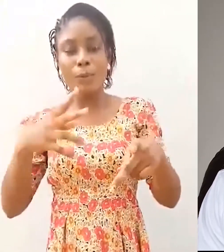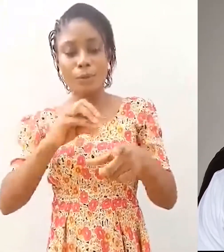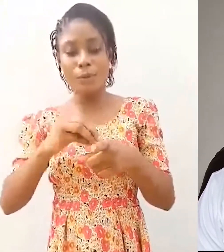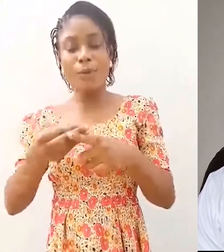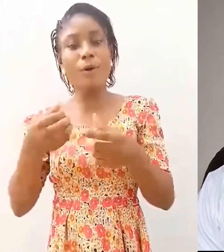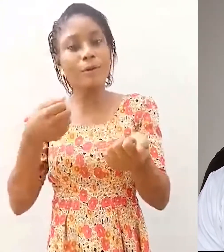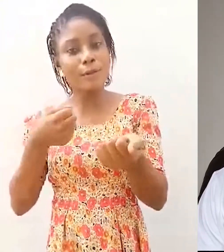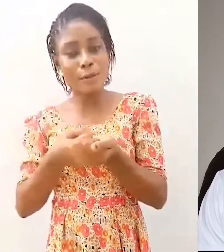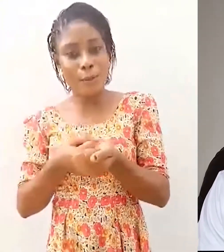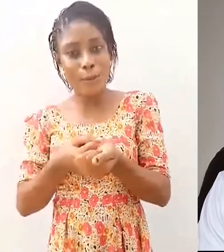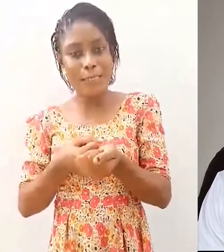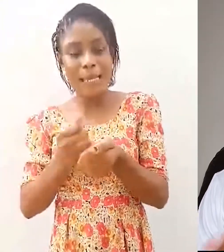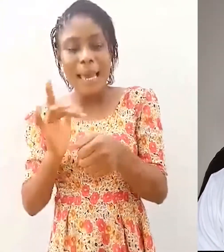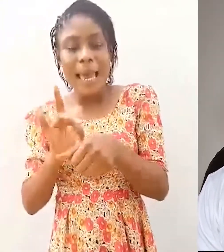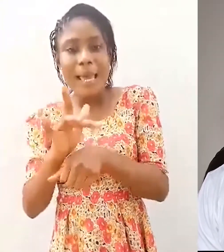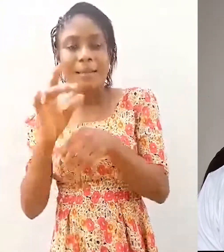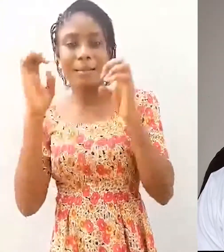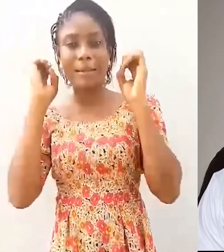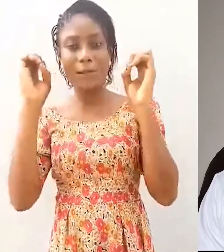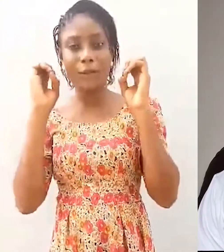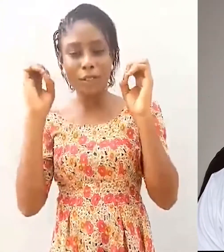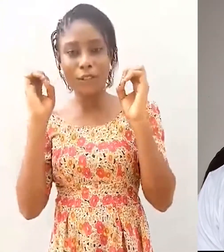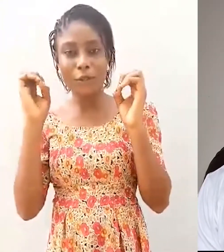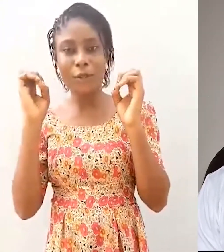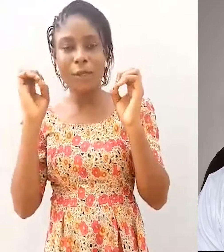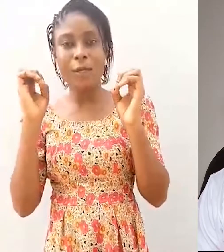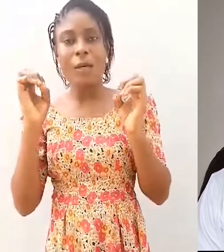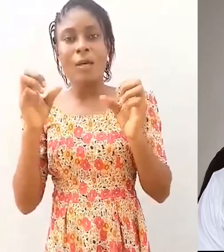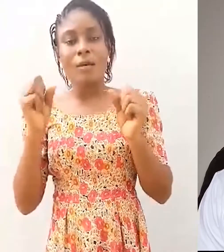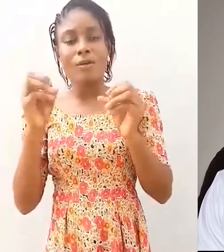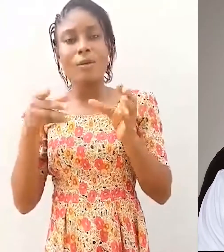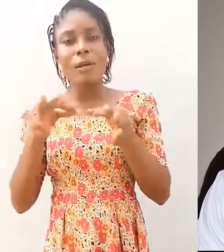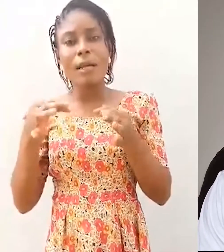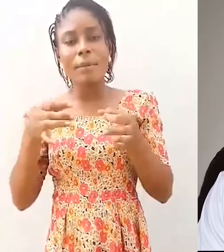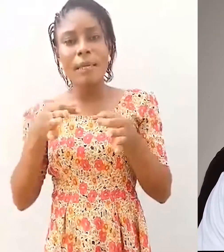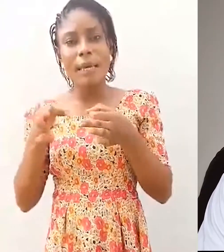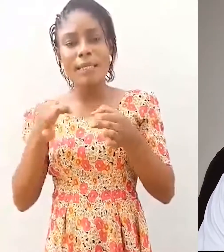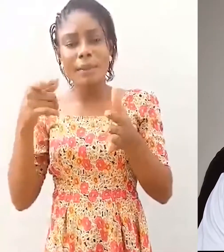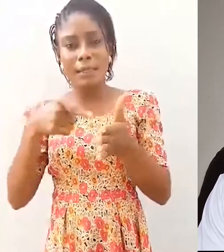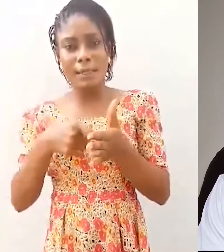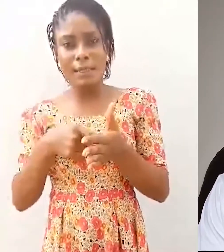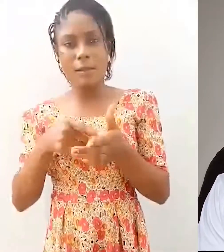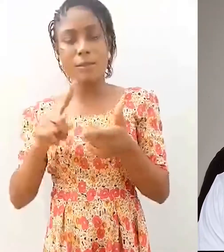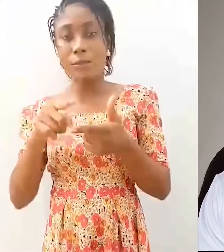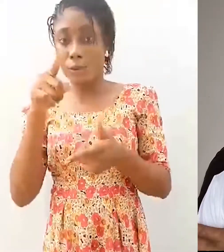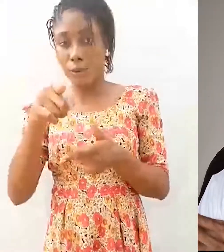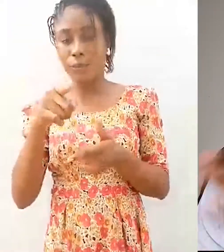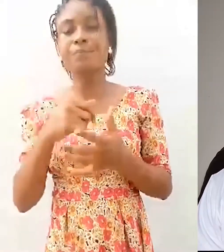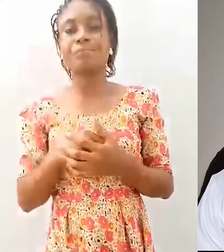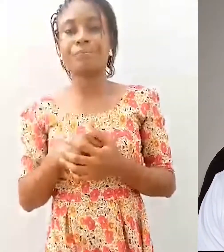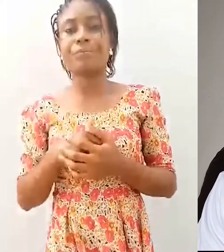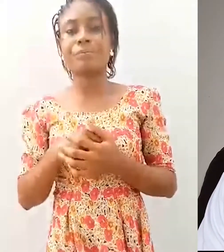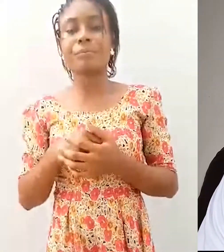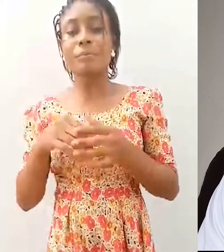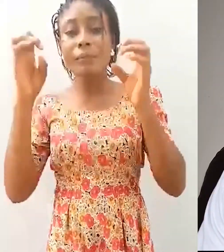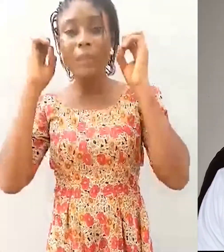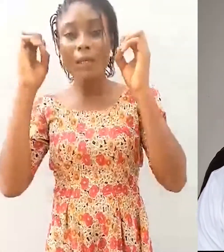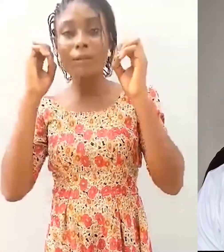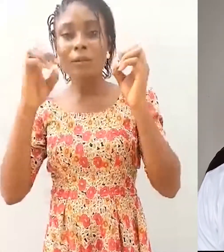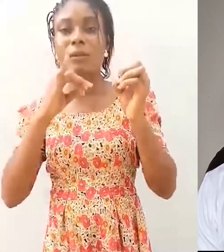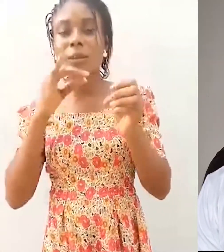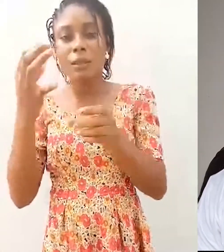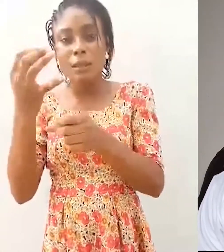language access promotes or supports early literacy. So let me explain